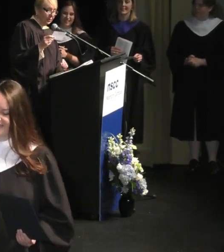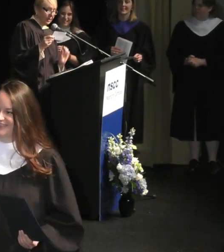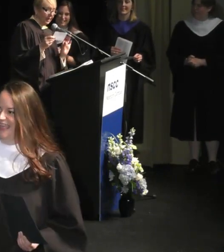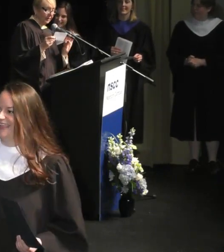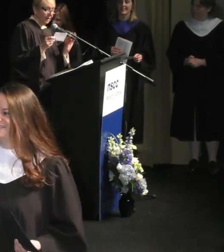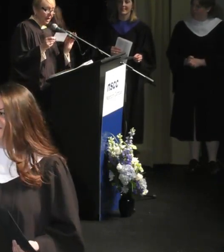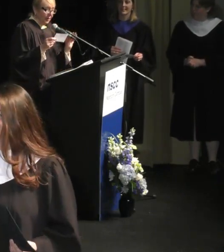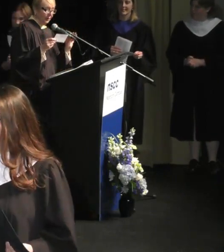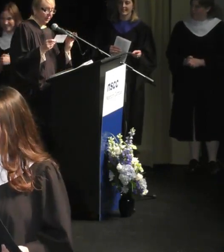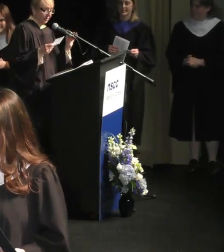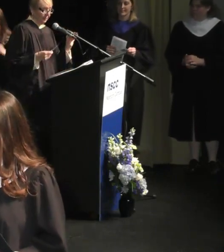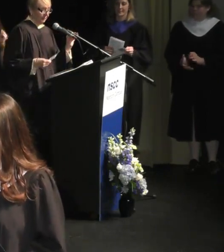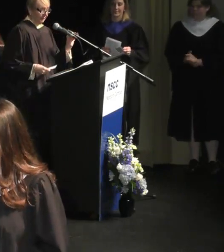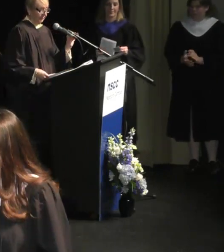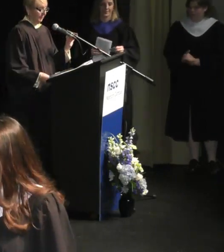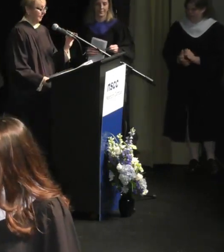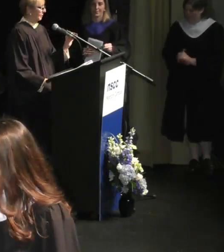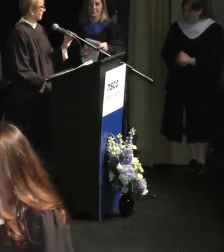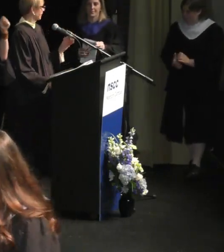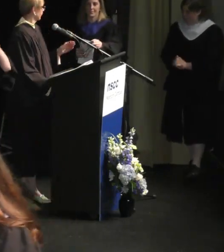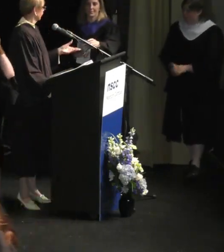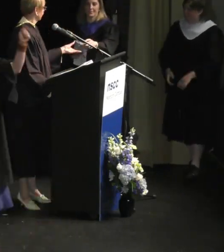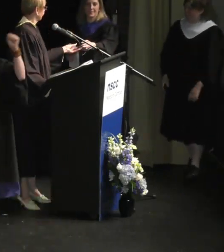Kaylee Doucette, honors.